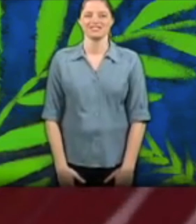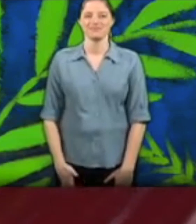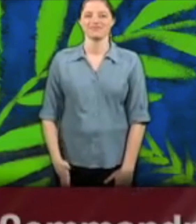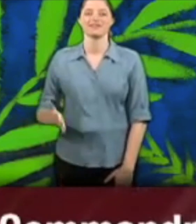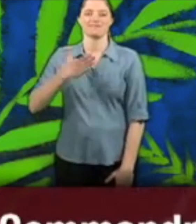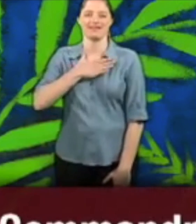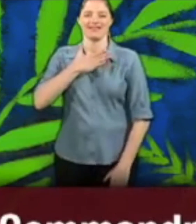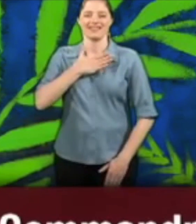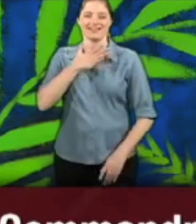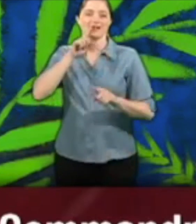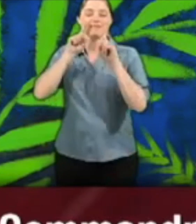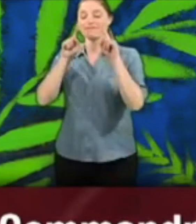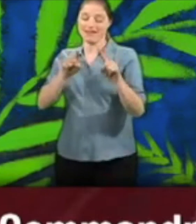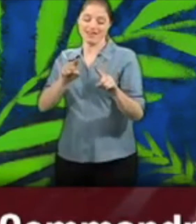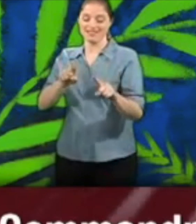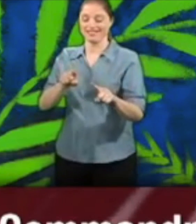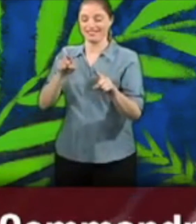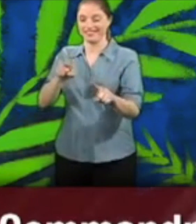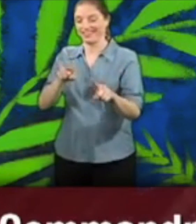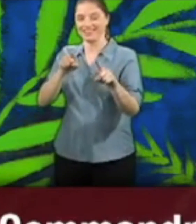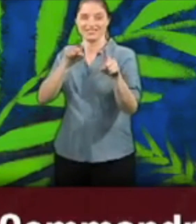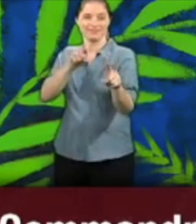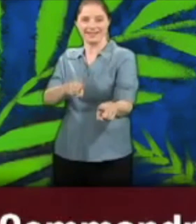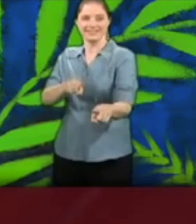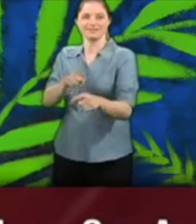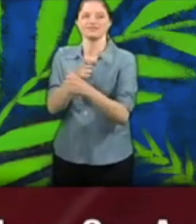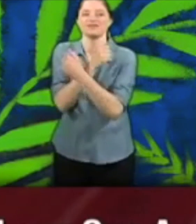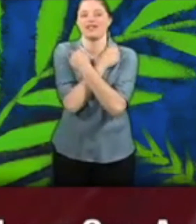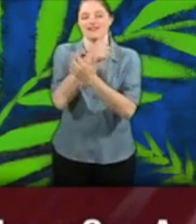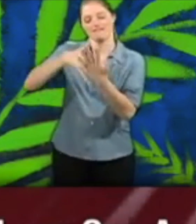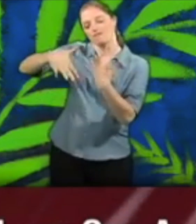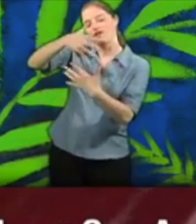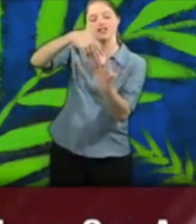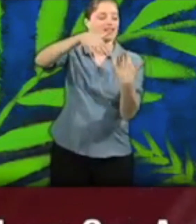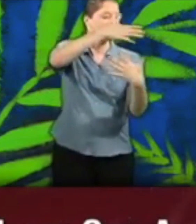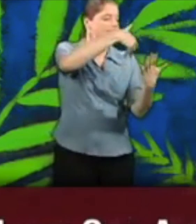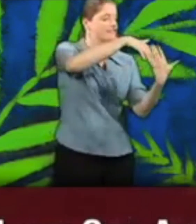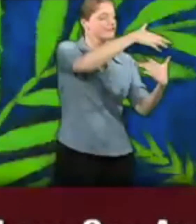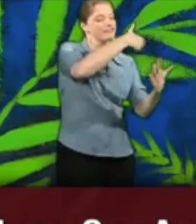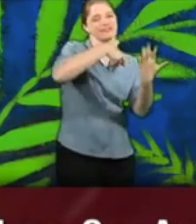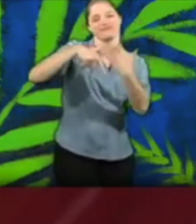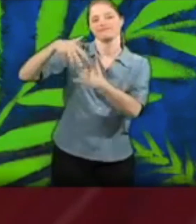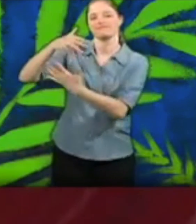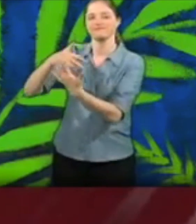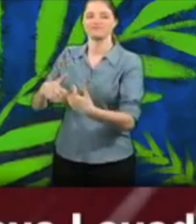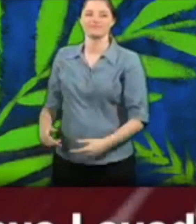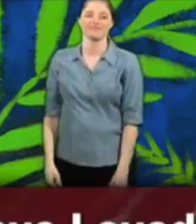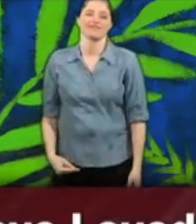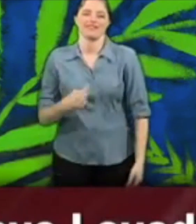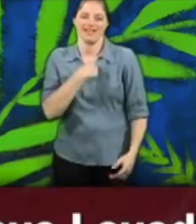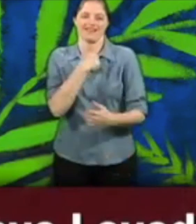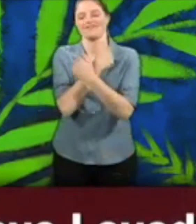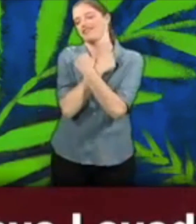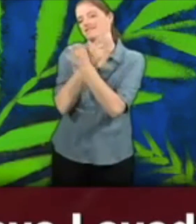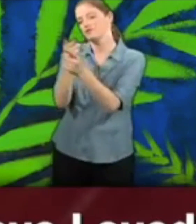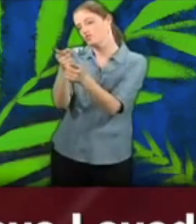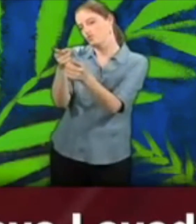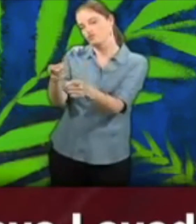This is my commandment. That you love one another. As I have loved you.